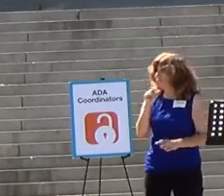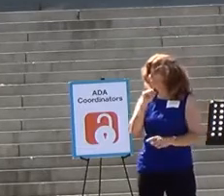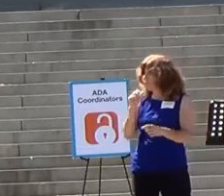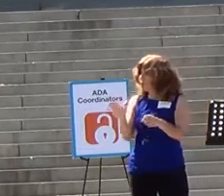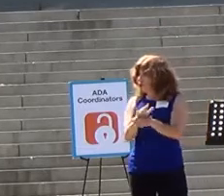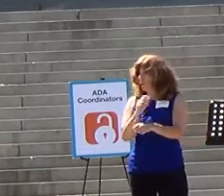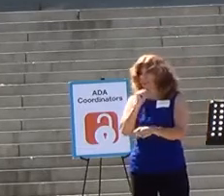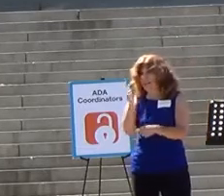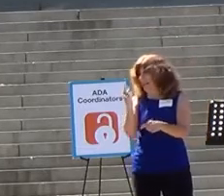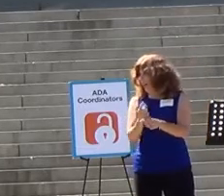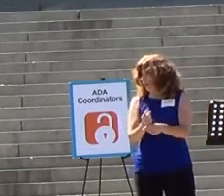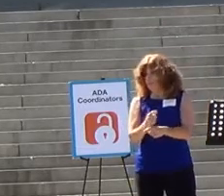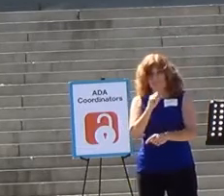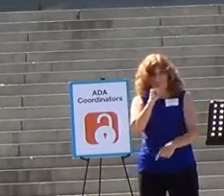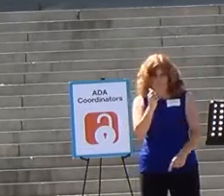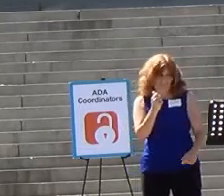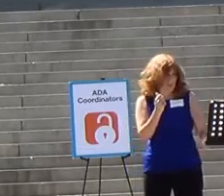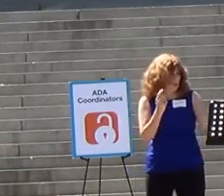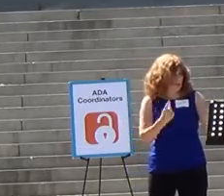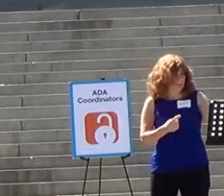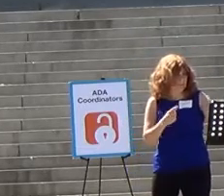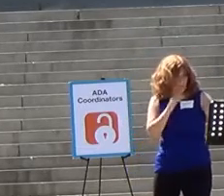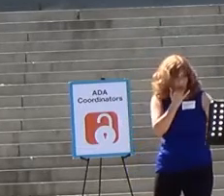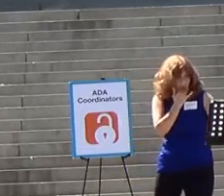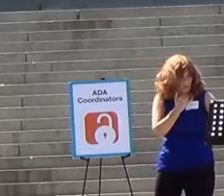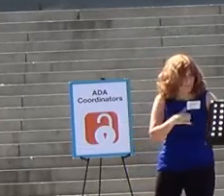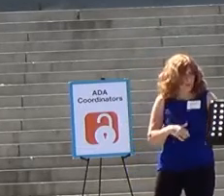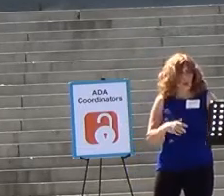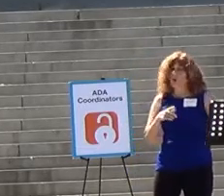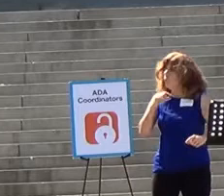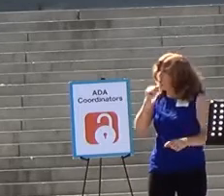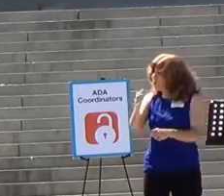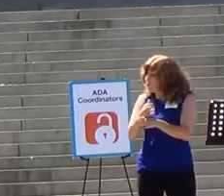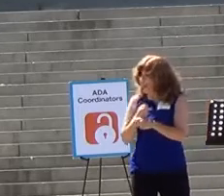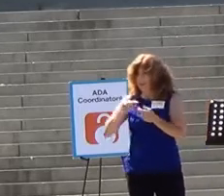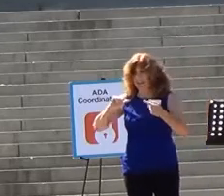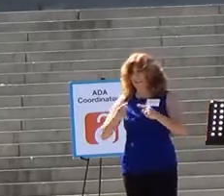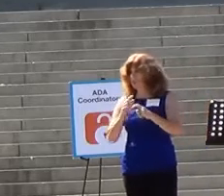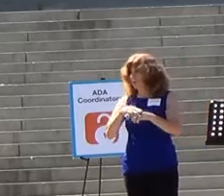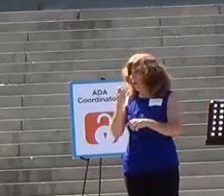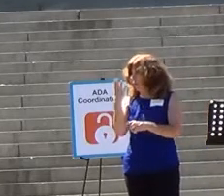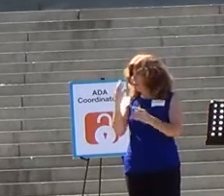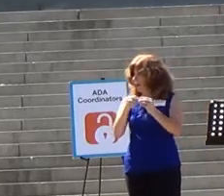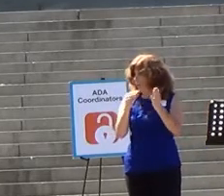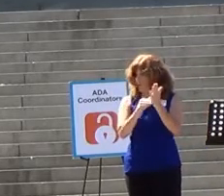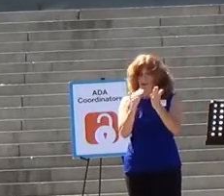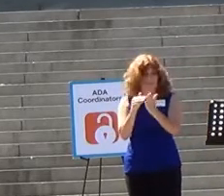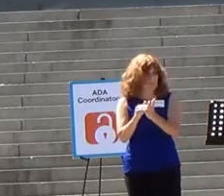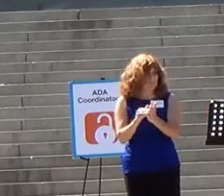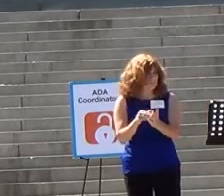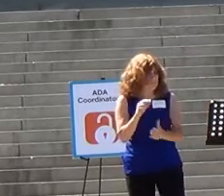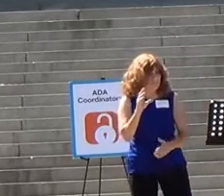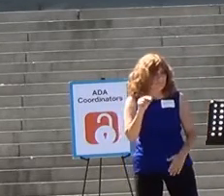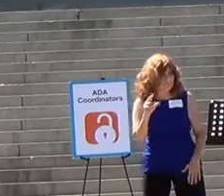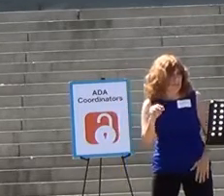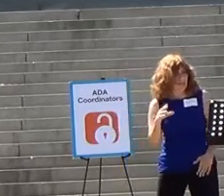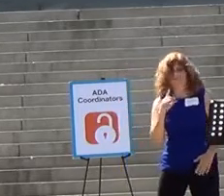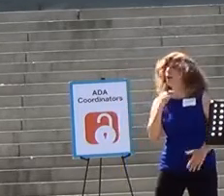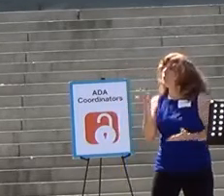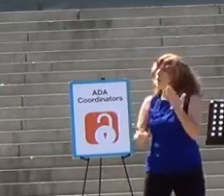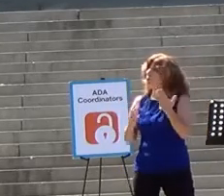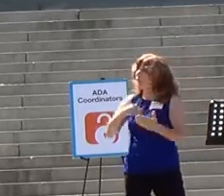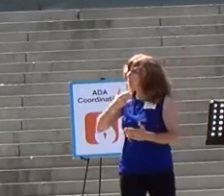liability, and that is totally incorrect. We do not get injured on the job more